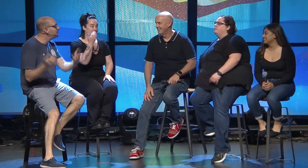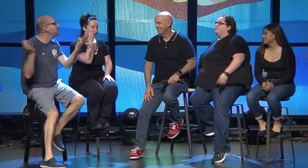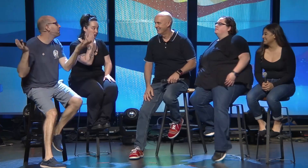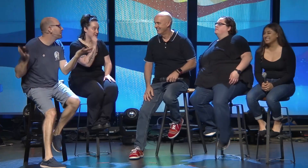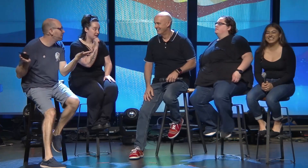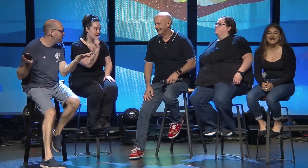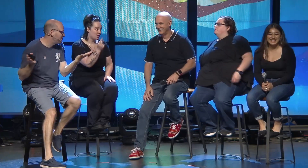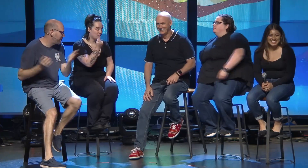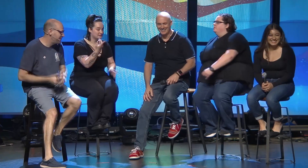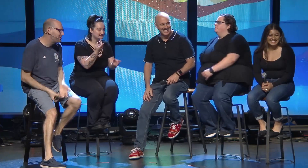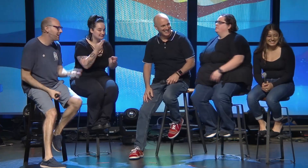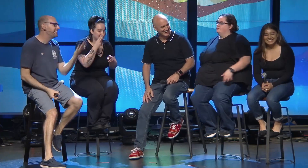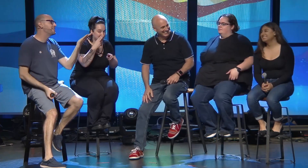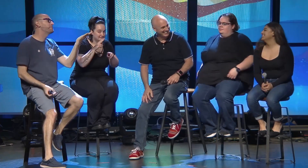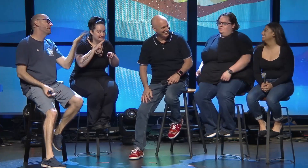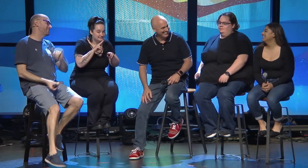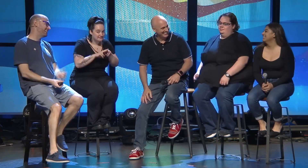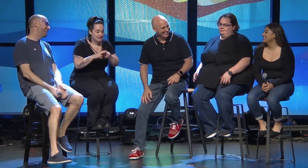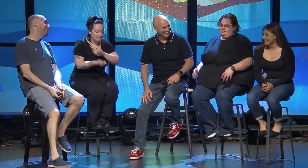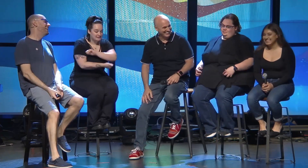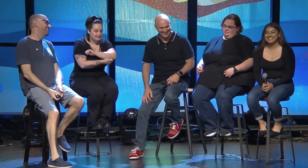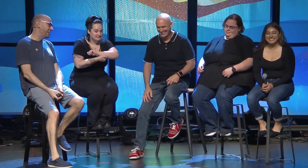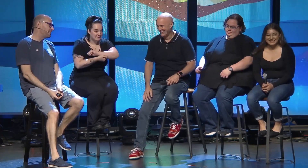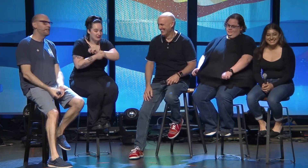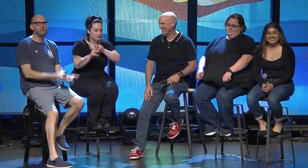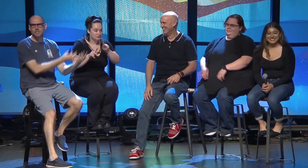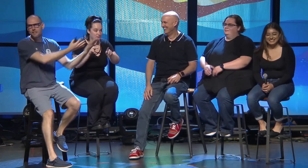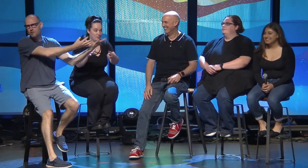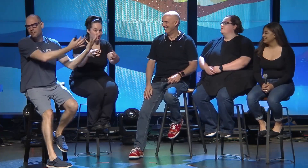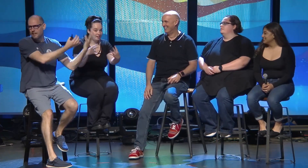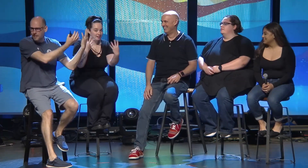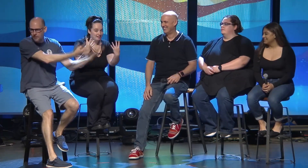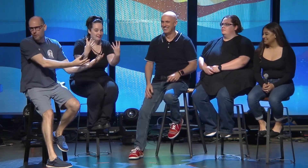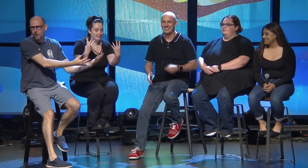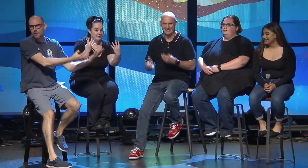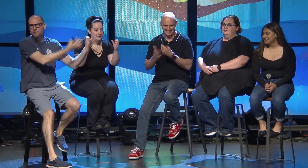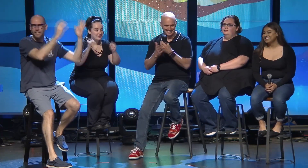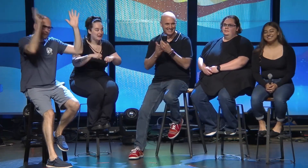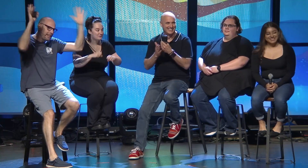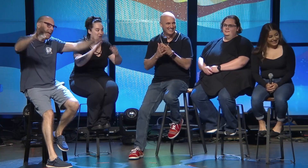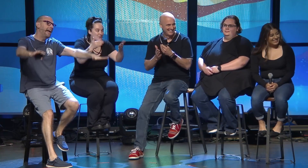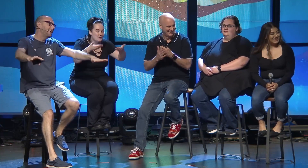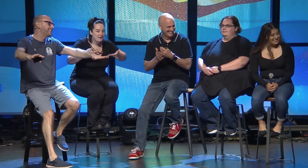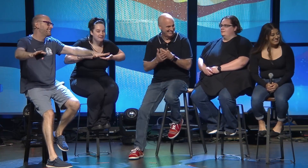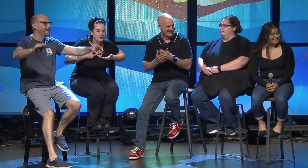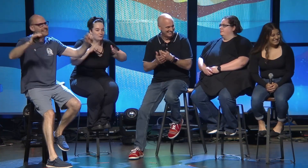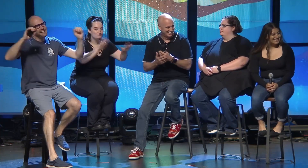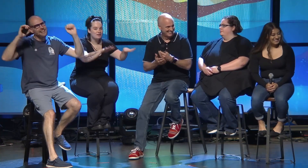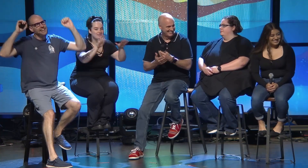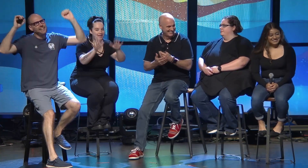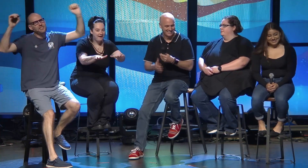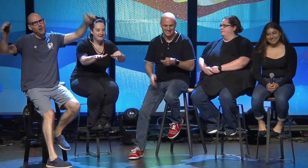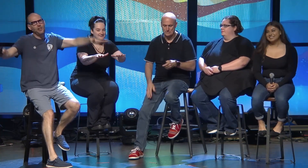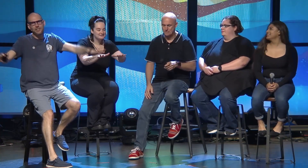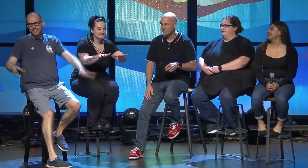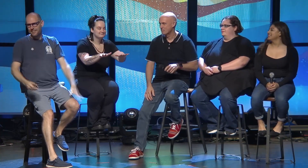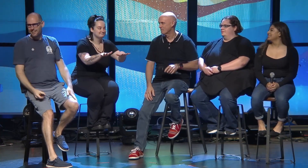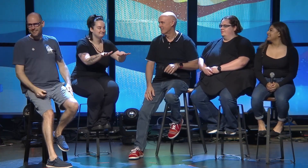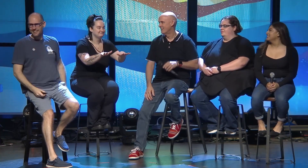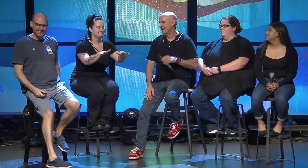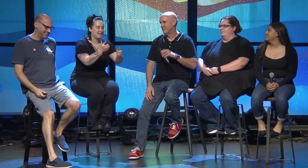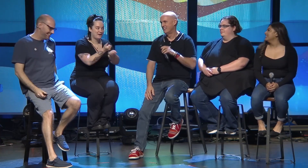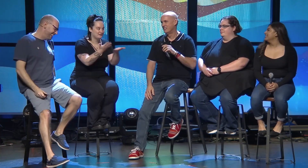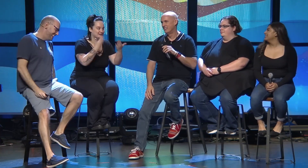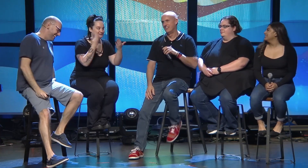stage with people in the room. So Jaylene especially, thank you. Can we just give Jaylene another welcome? Say, relax. It's all